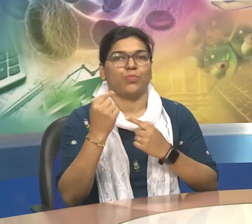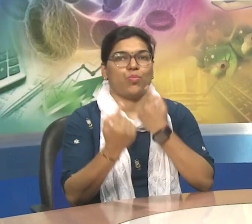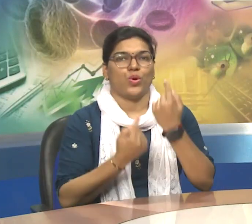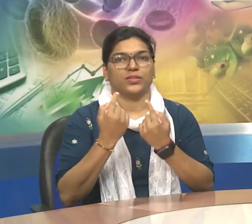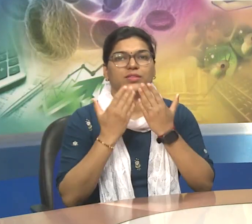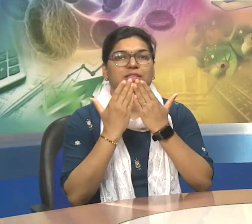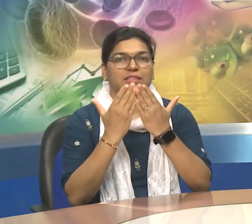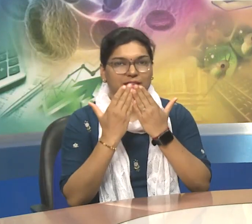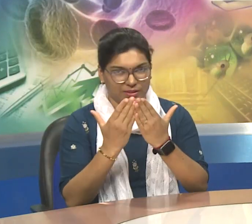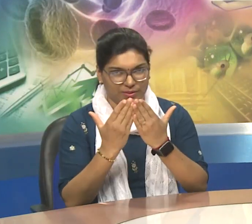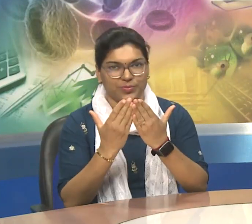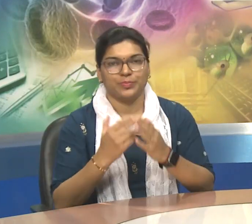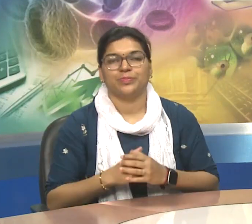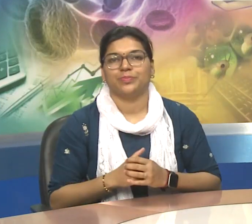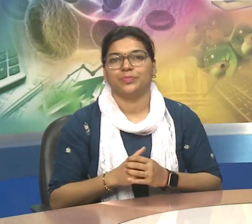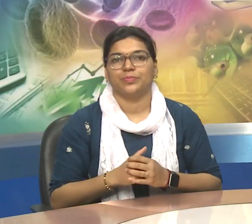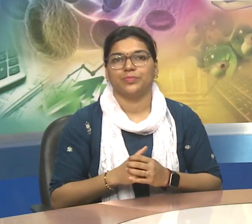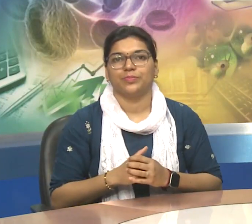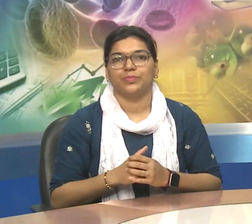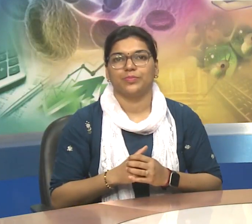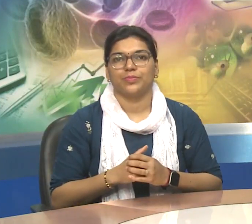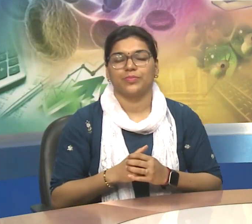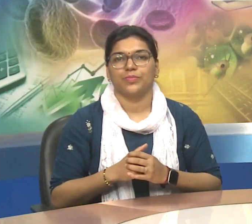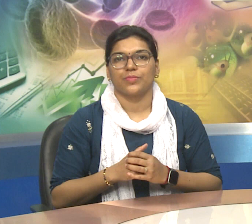we are going to study political science